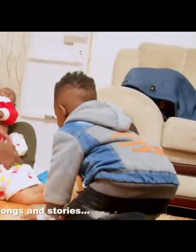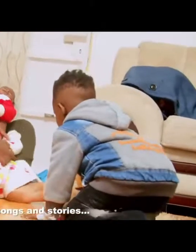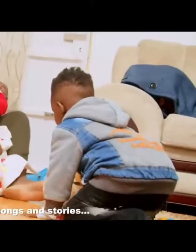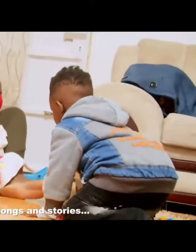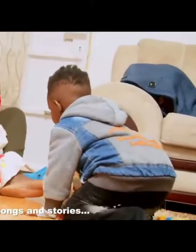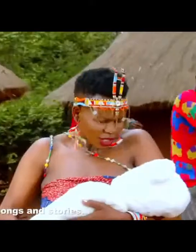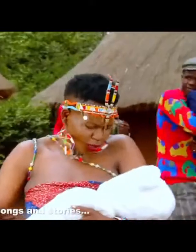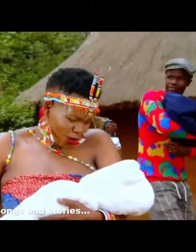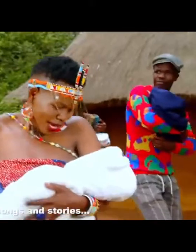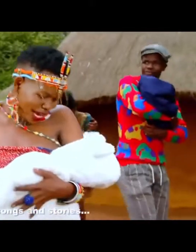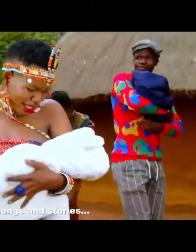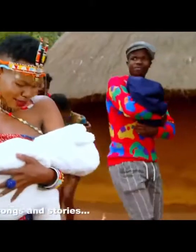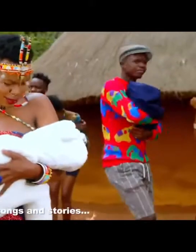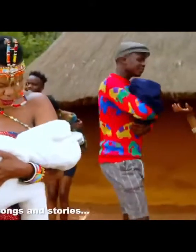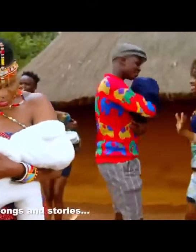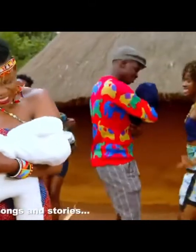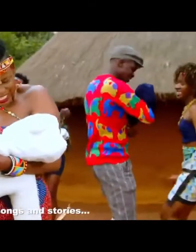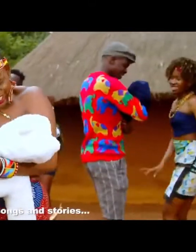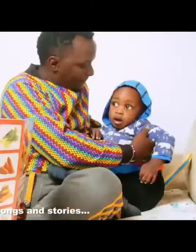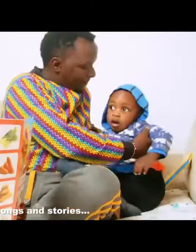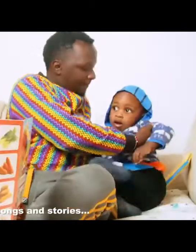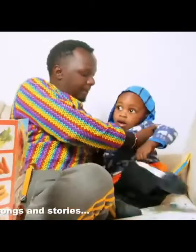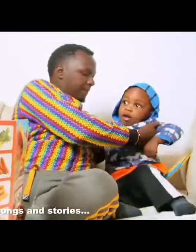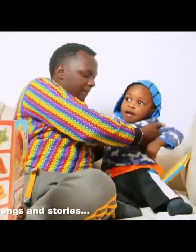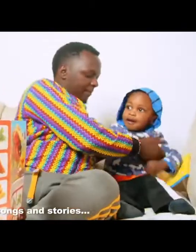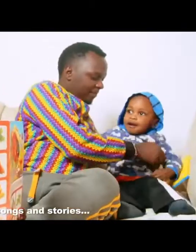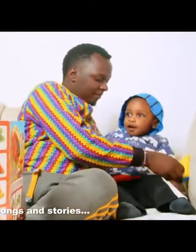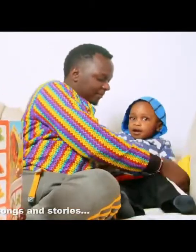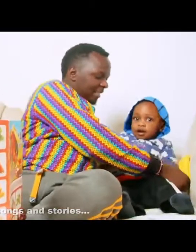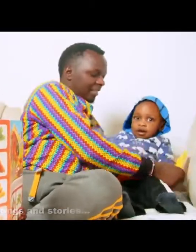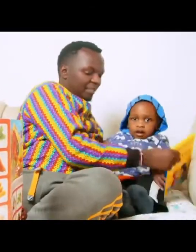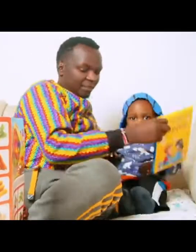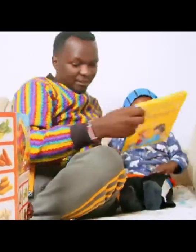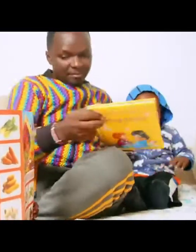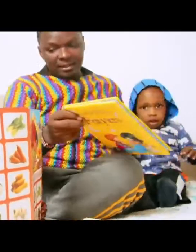Activate their brains with song and stories.